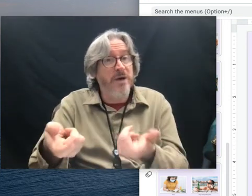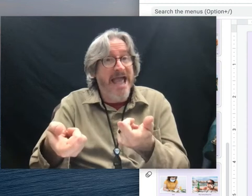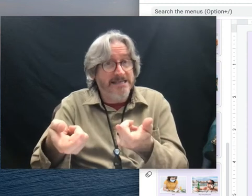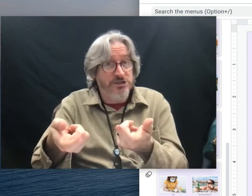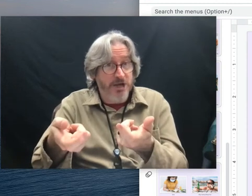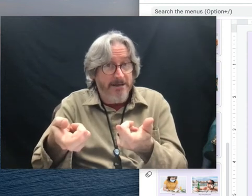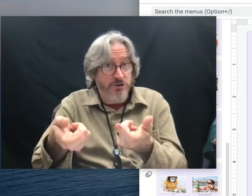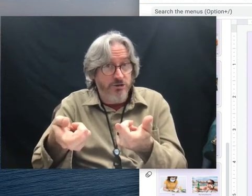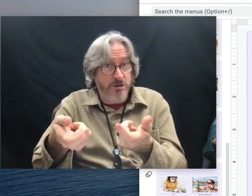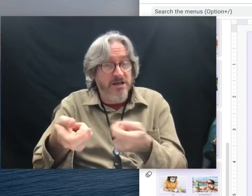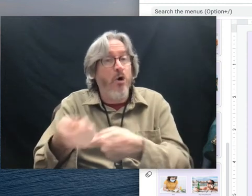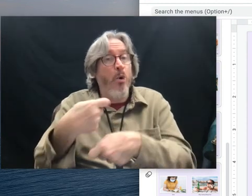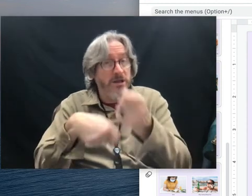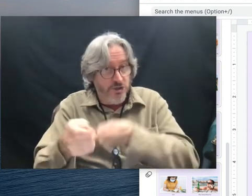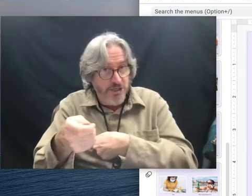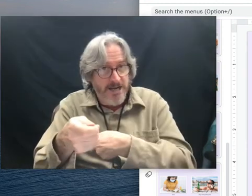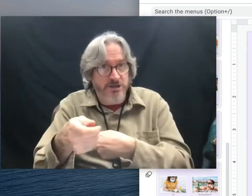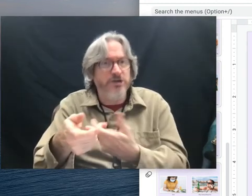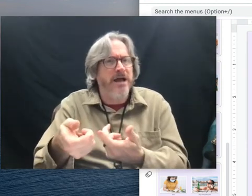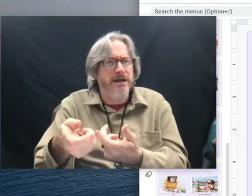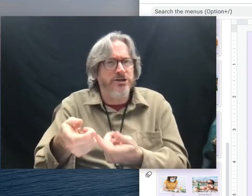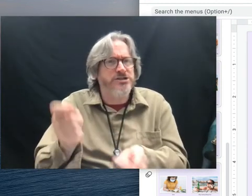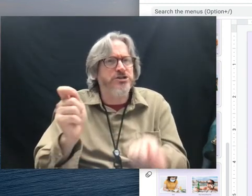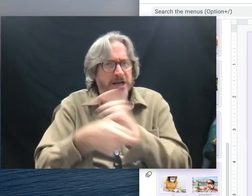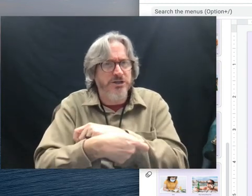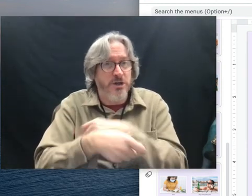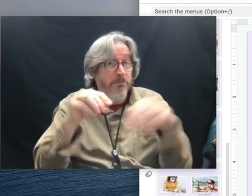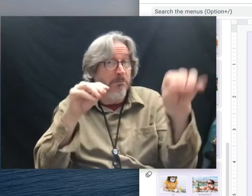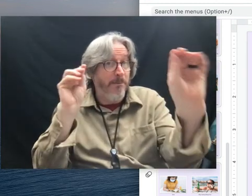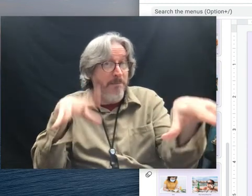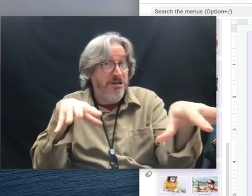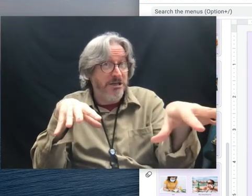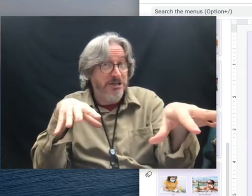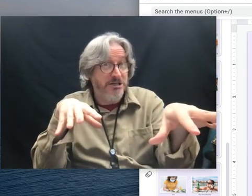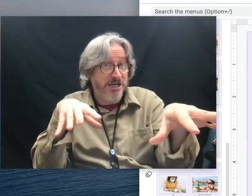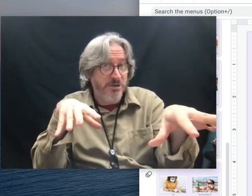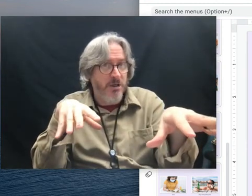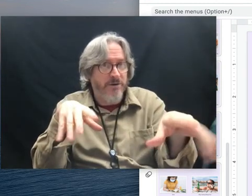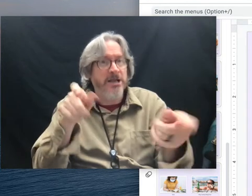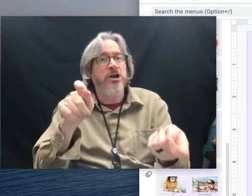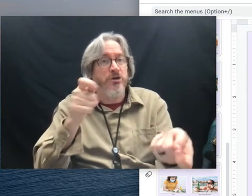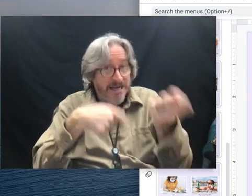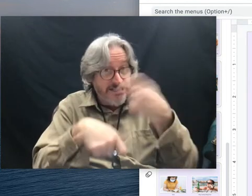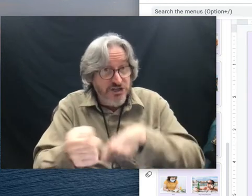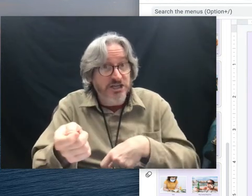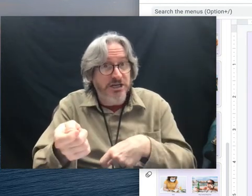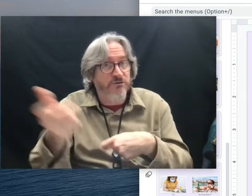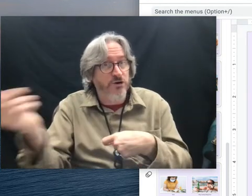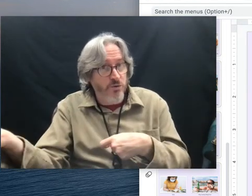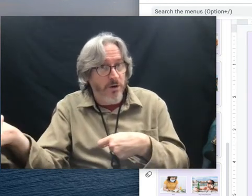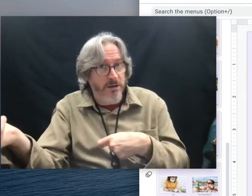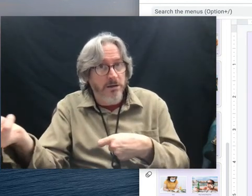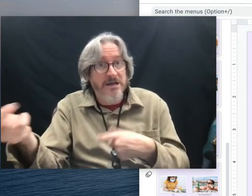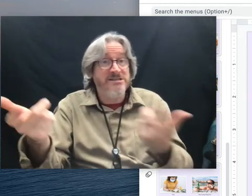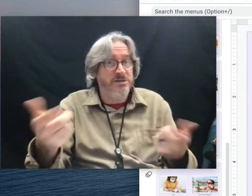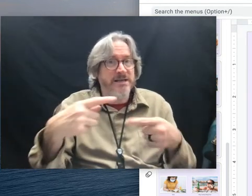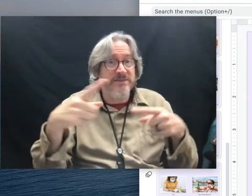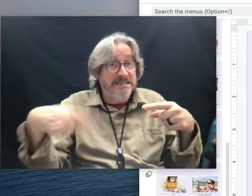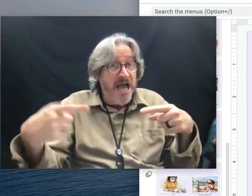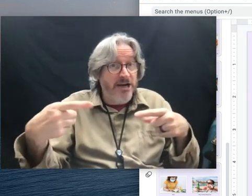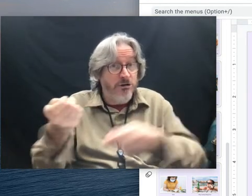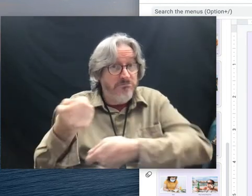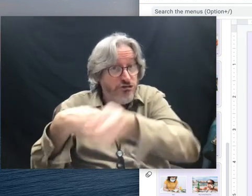to exchange. Oil change. You're not just changing it, I'm magically going to change the oil, right? You're exchanging it for new oil. So the